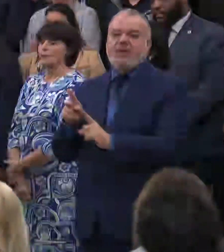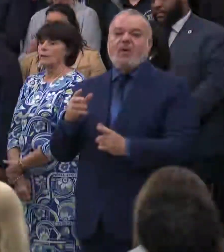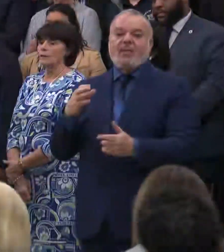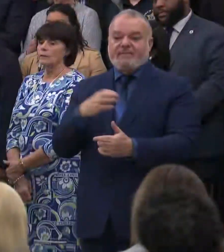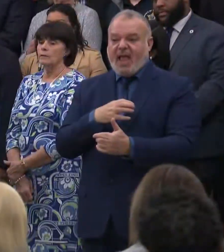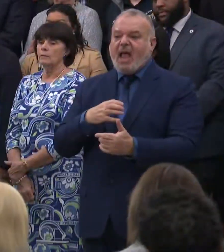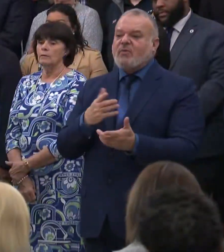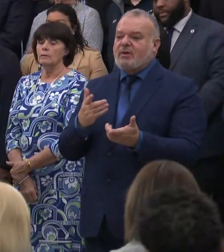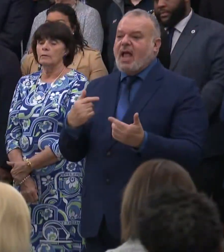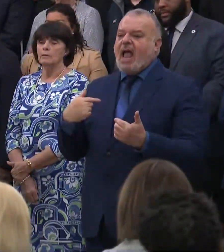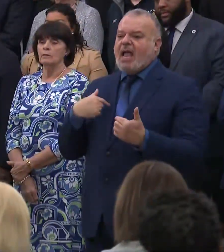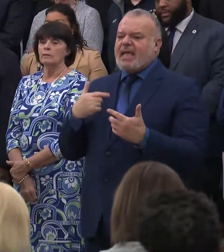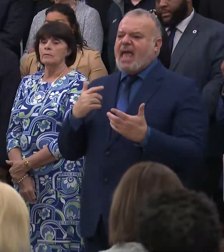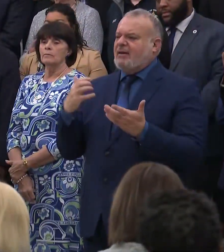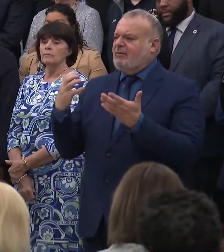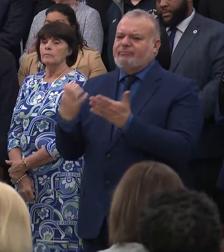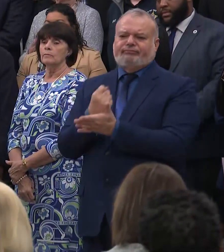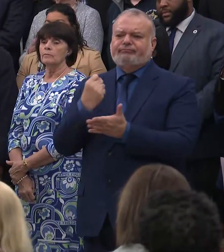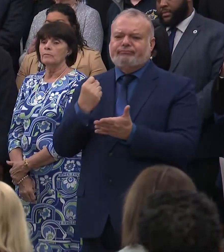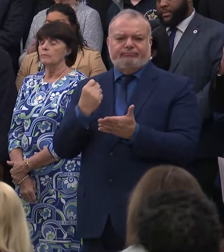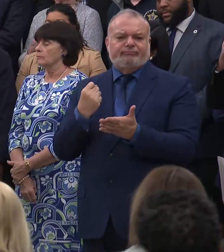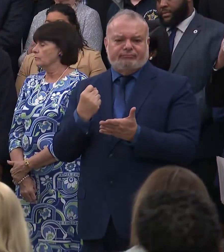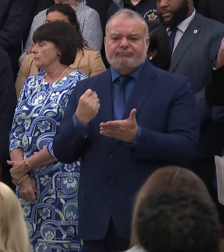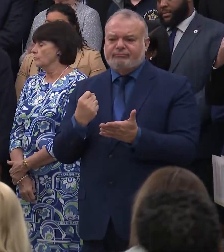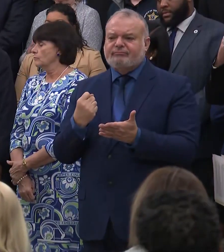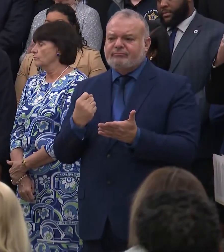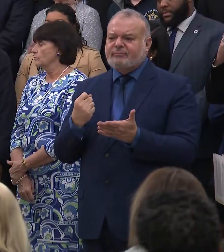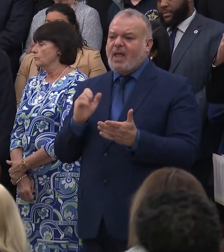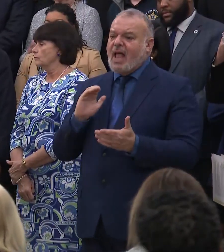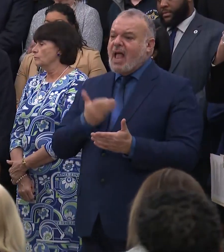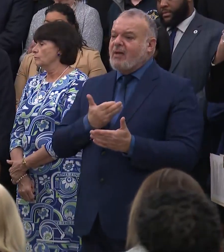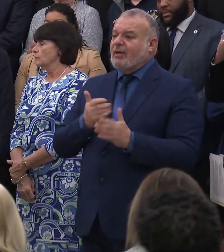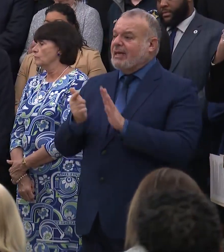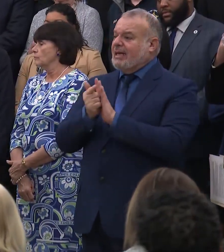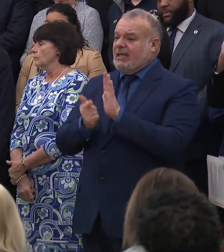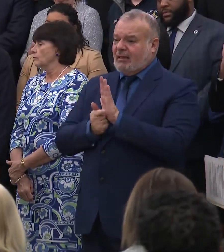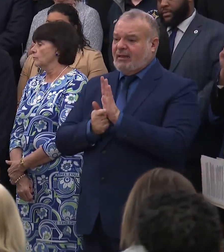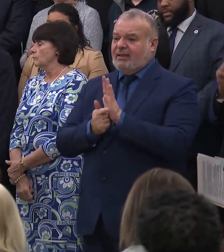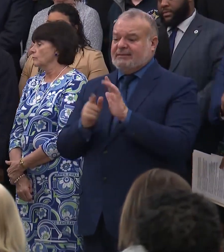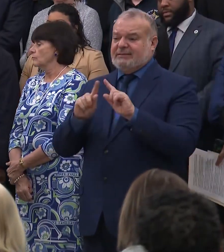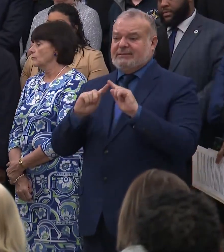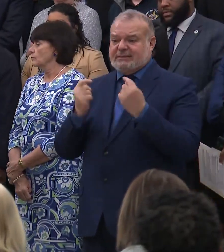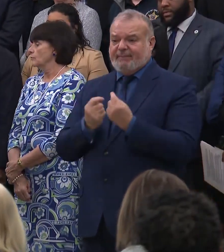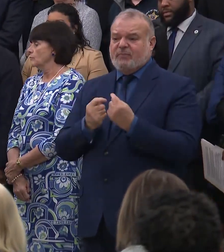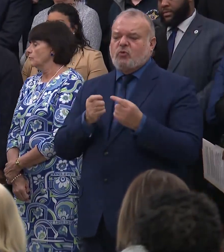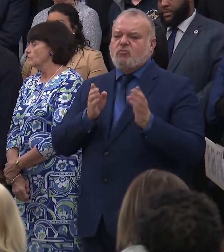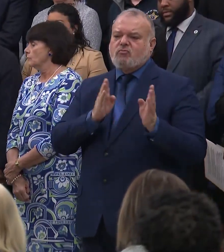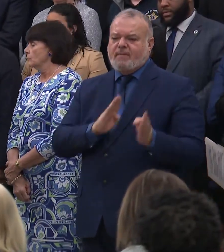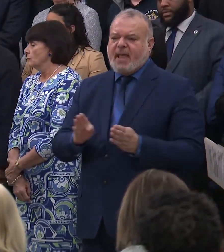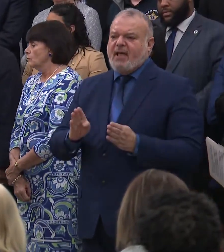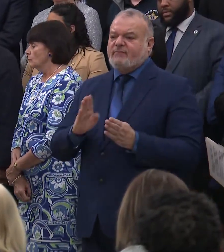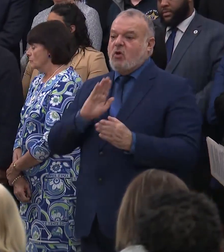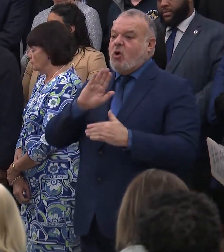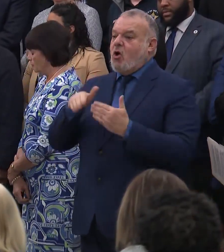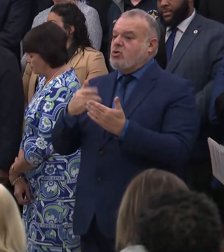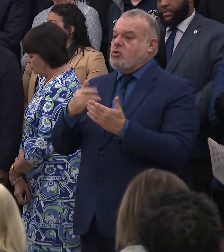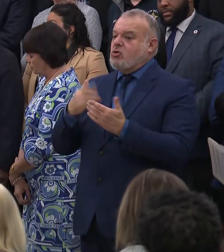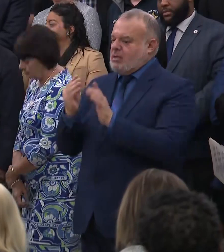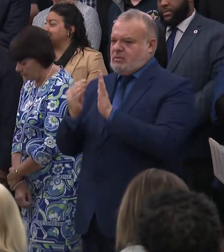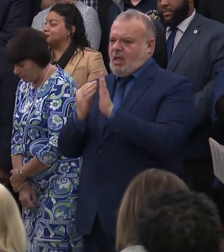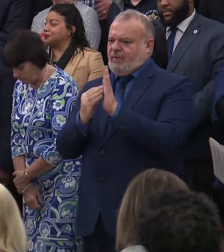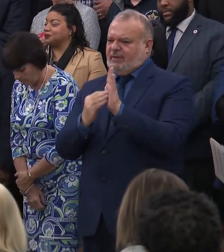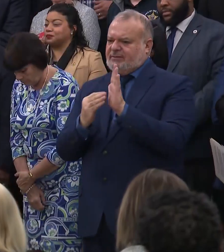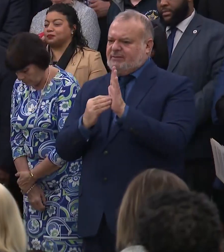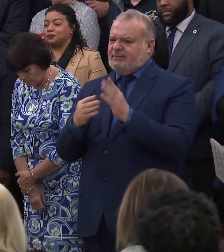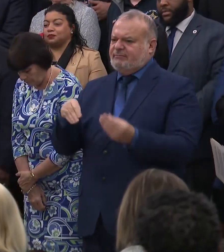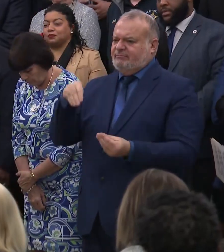get to execute as governor, and our legal team will prepare the necessary document and present that to the Governor's Council,